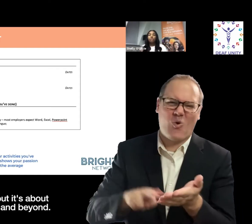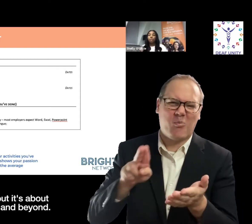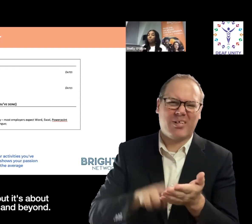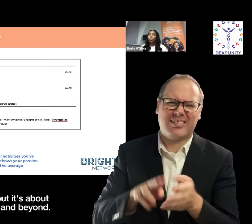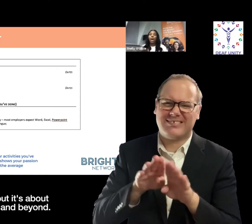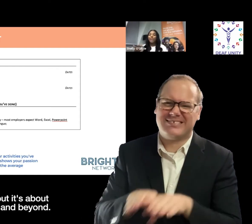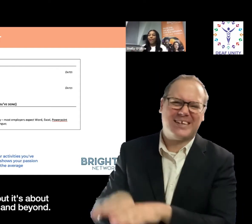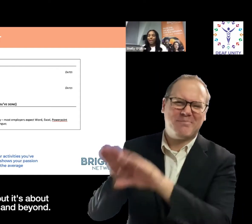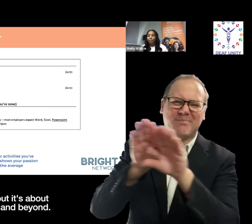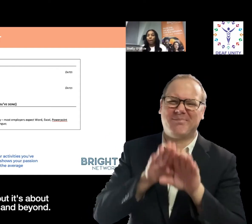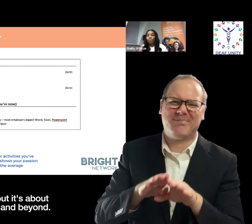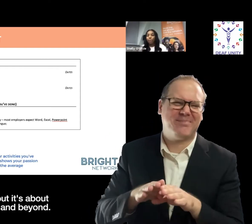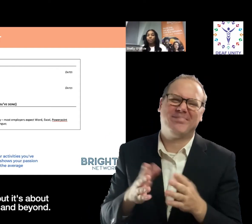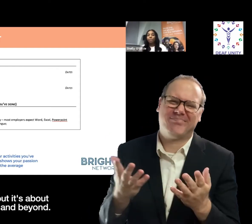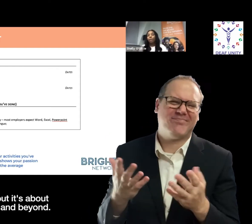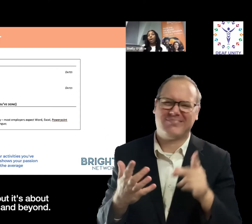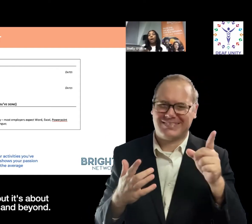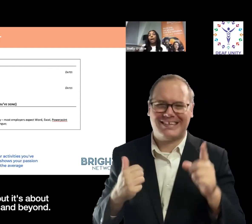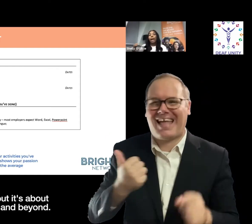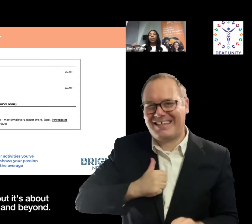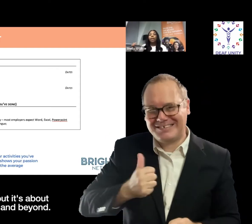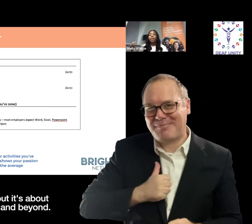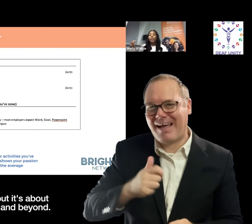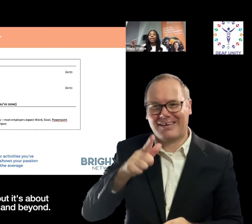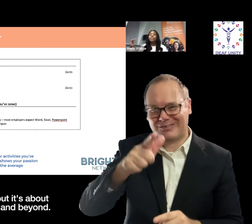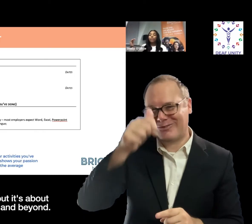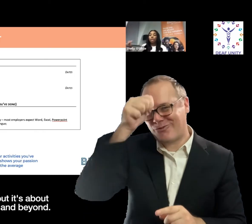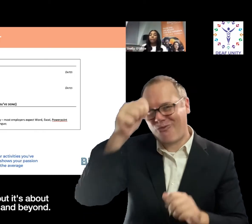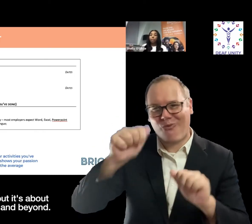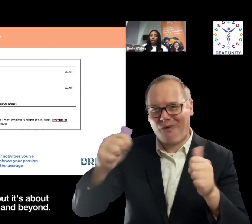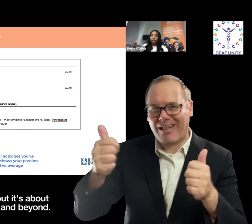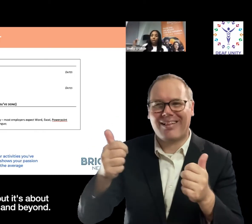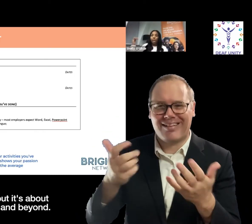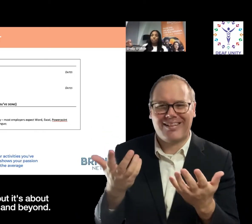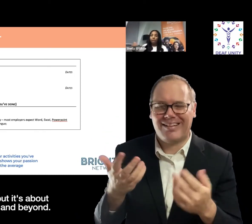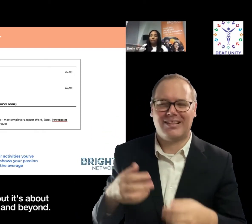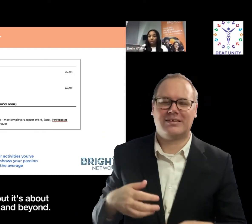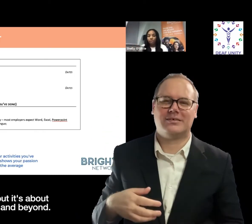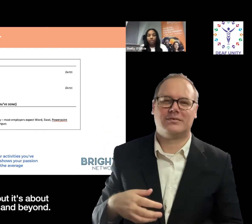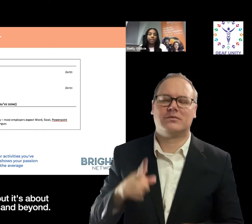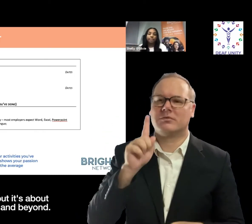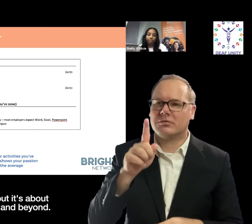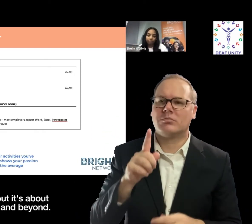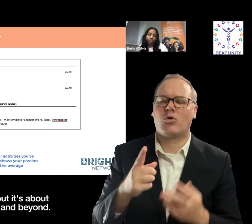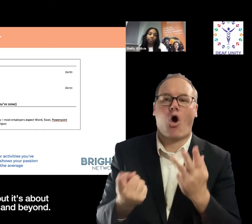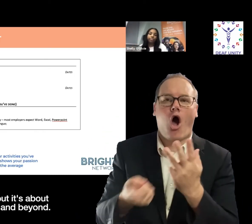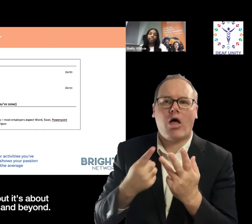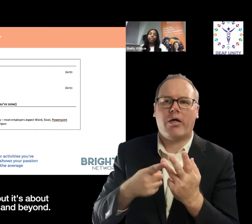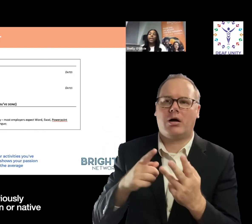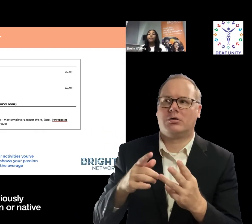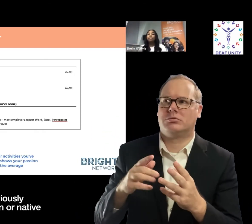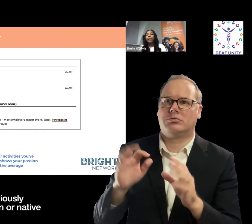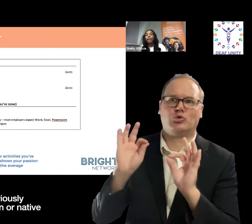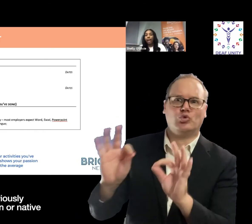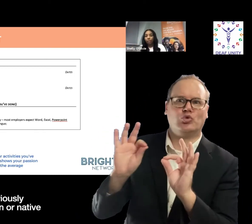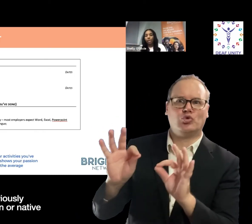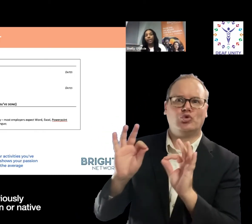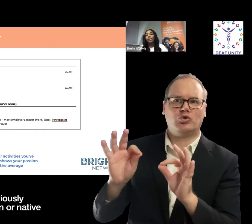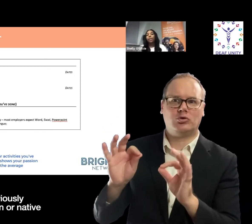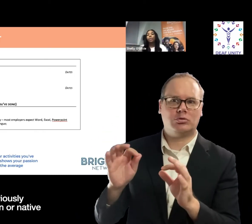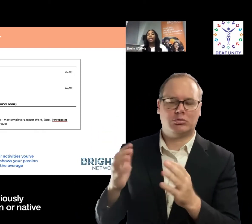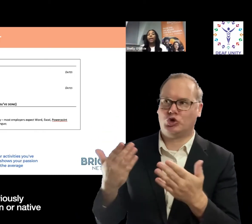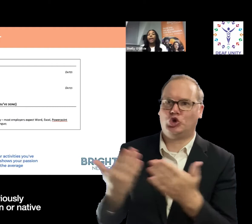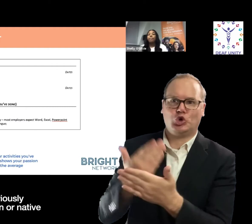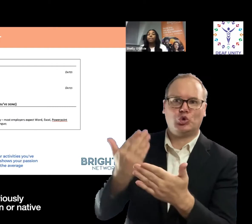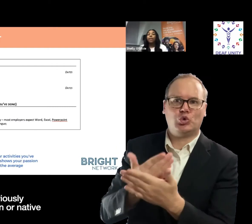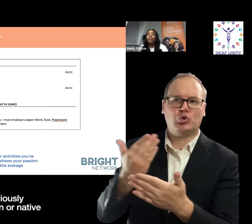can use Word, Excel, PowerPoint, but it's about showing where you're going above and beyond. And then finally, languages.